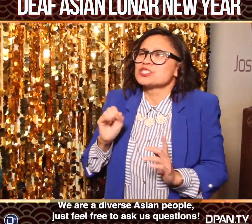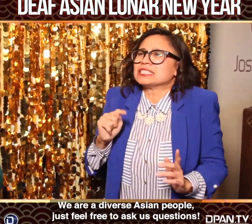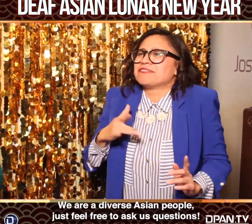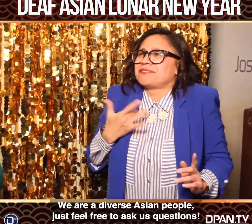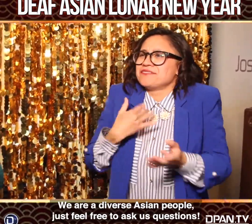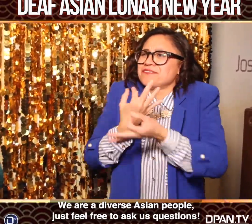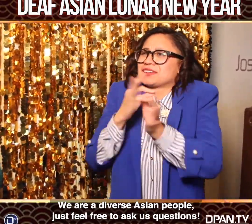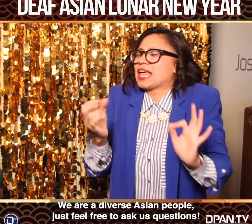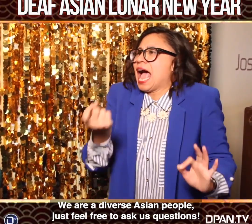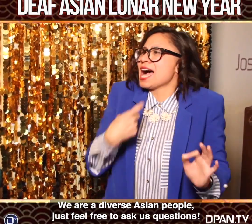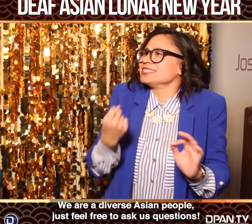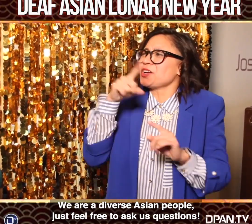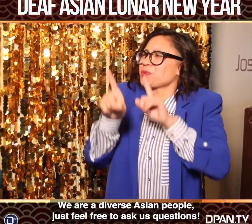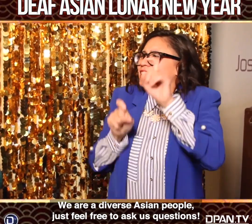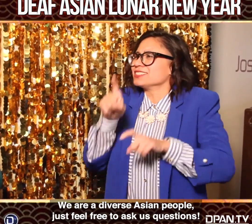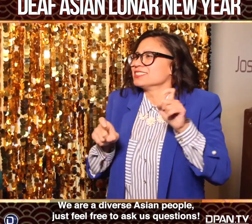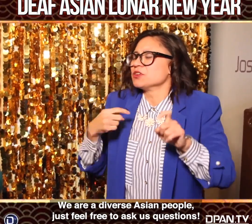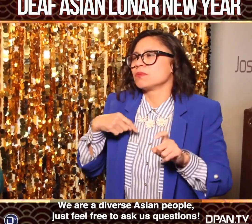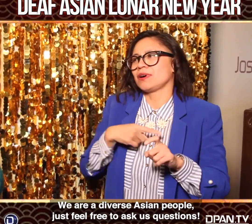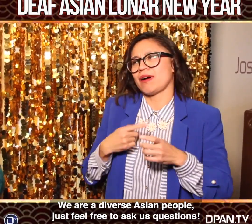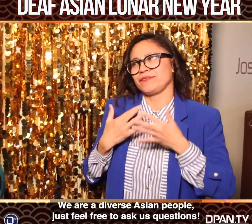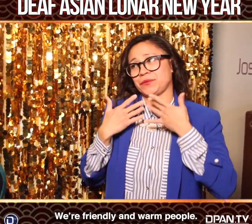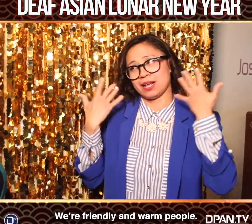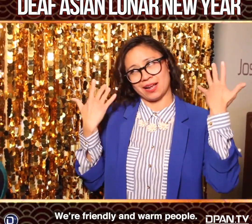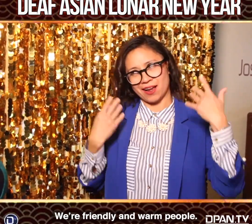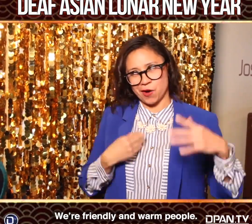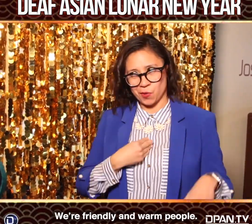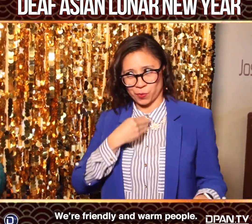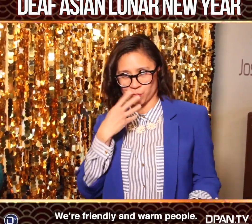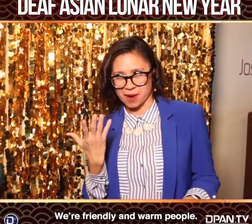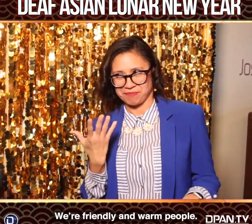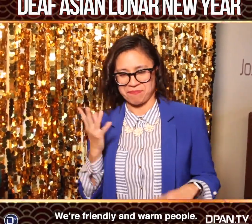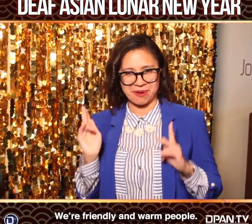us questions. We're friendly and warm people.